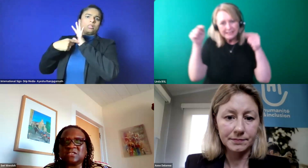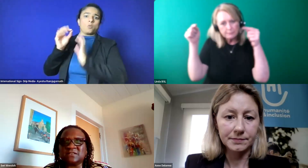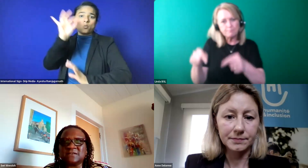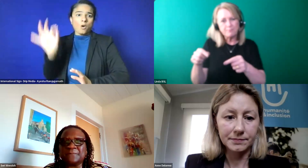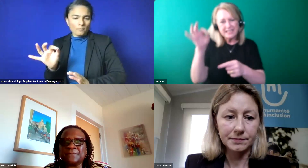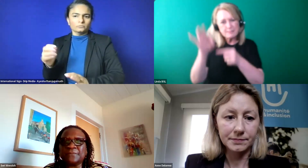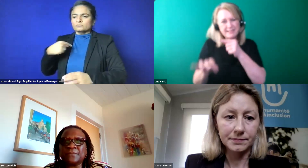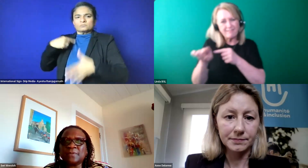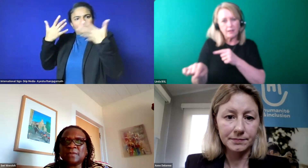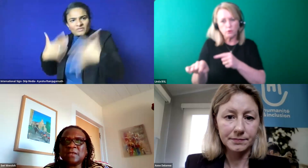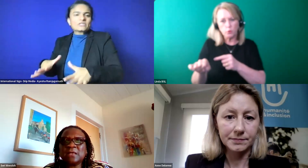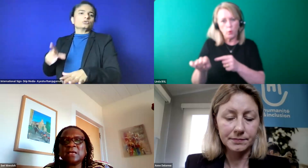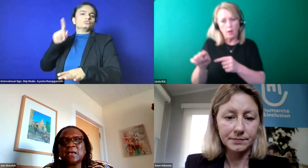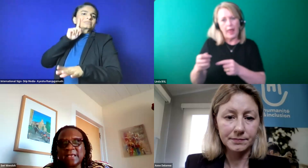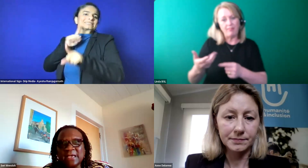rights violations.